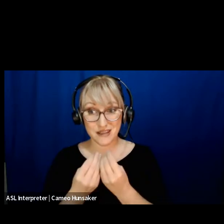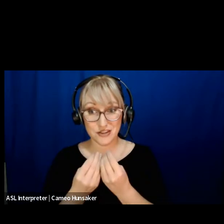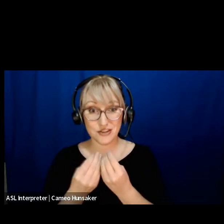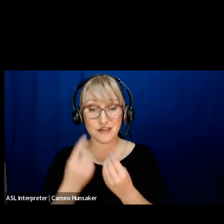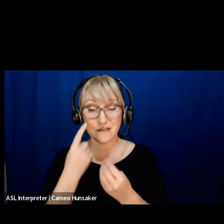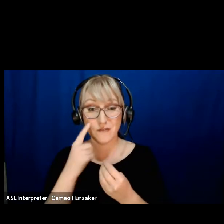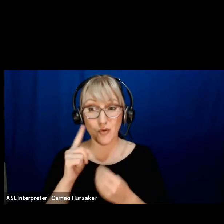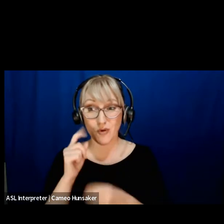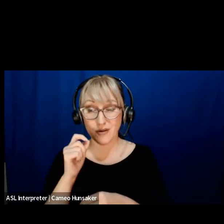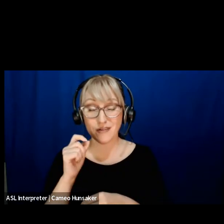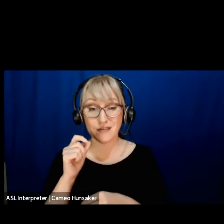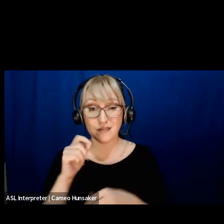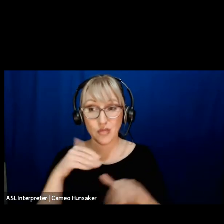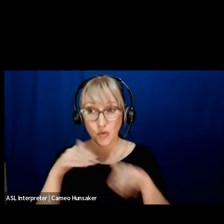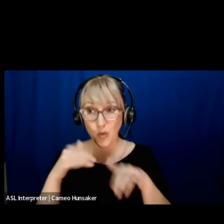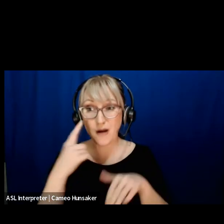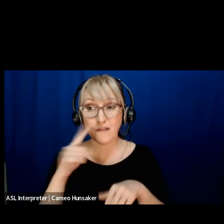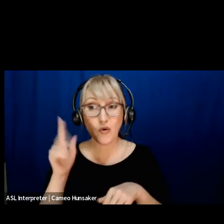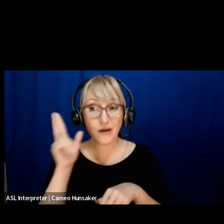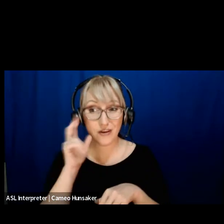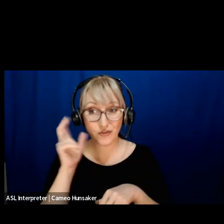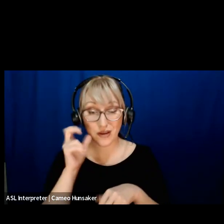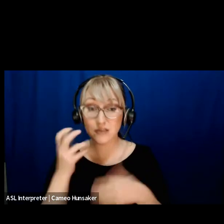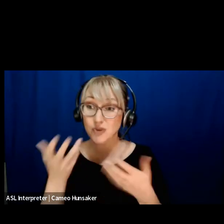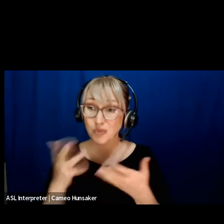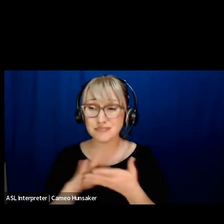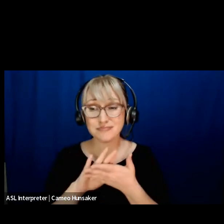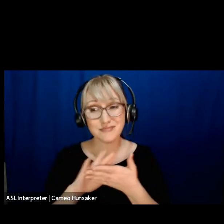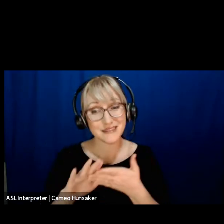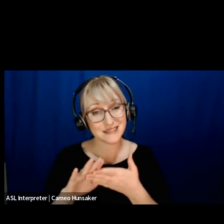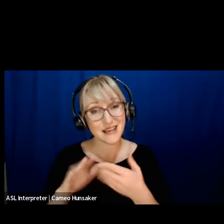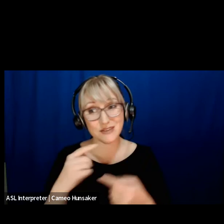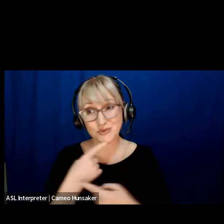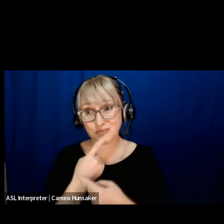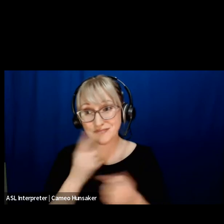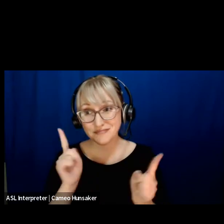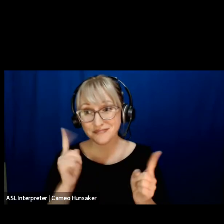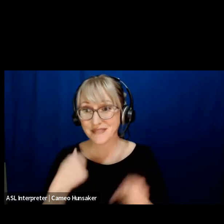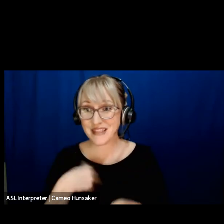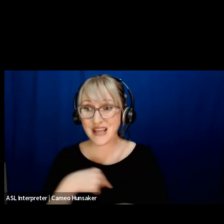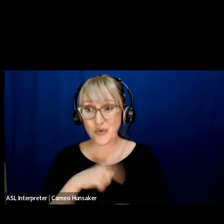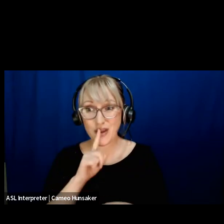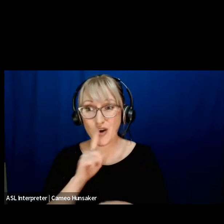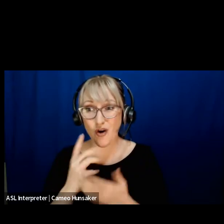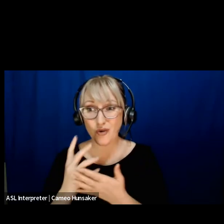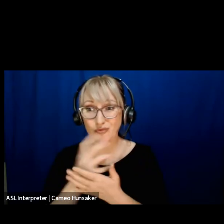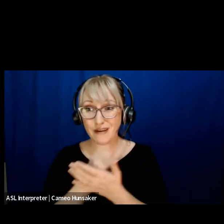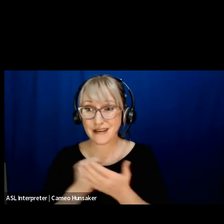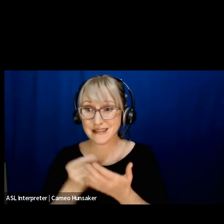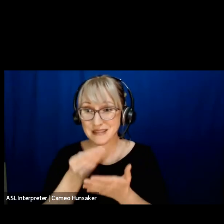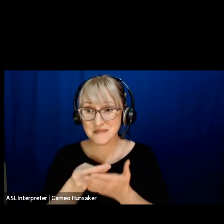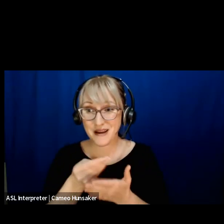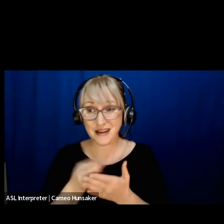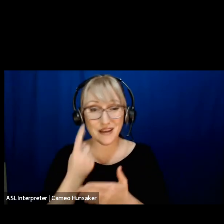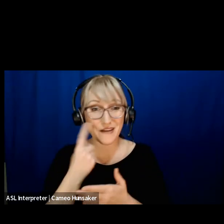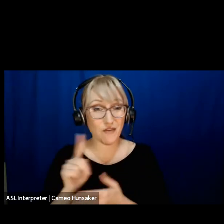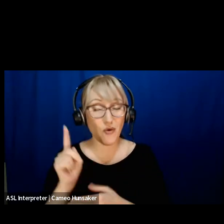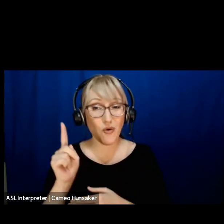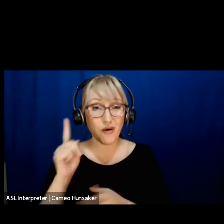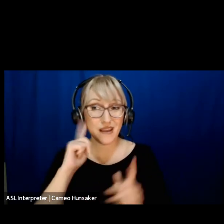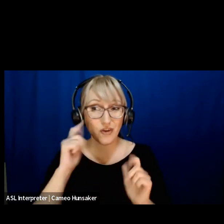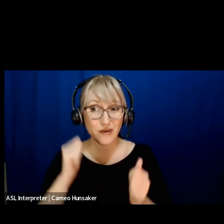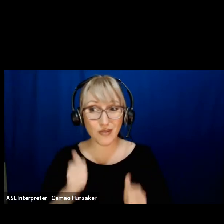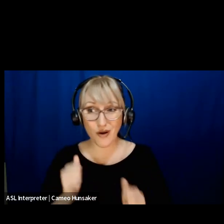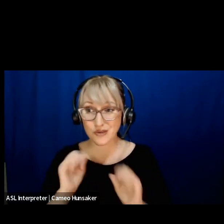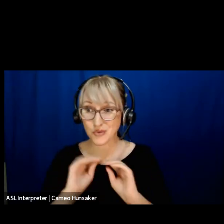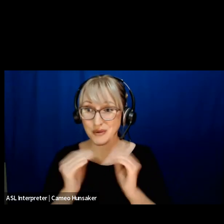Hearing. So it's nice to be able to share that we are raising money for the hearing loss organizations